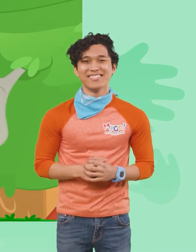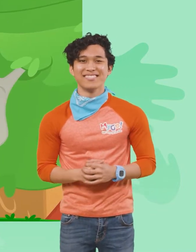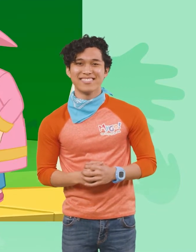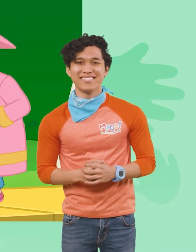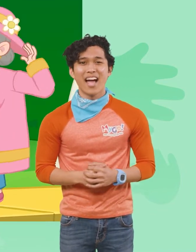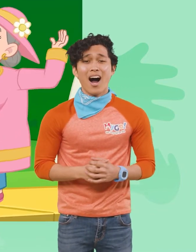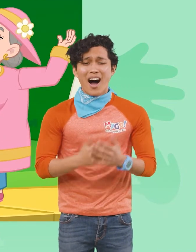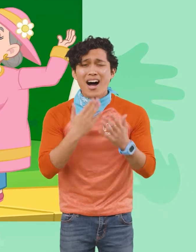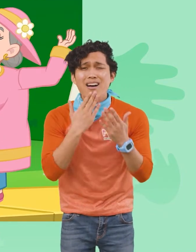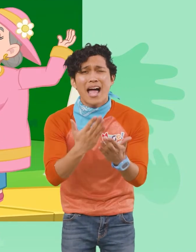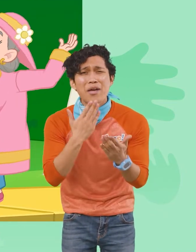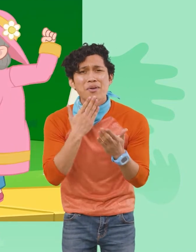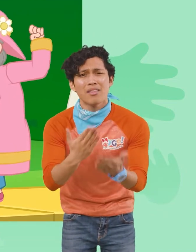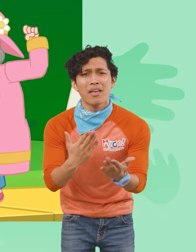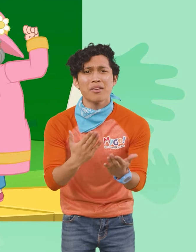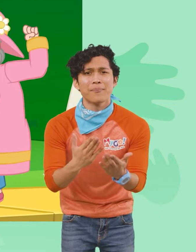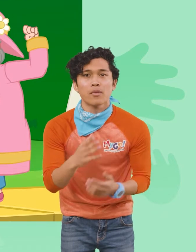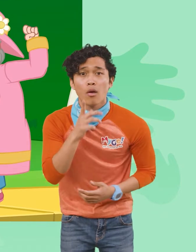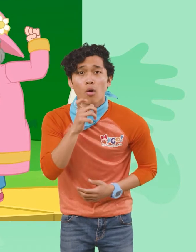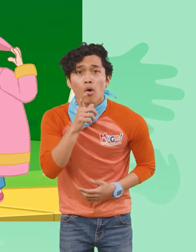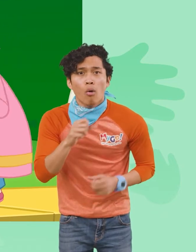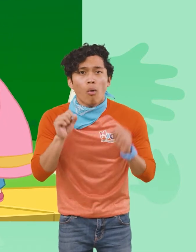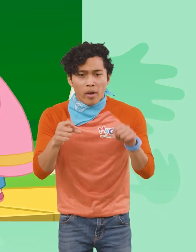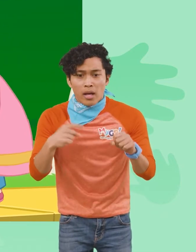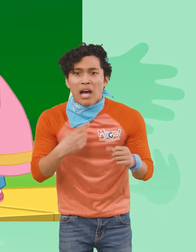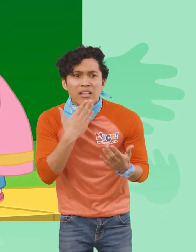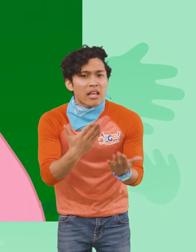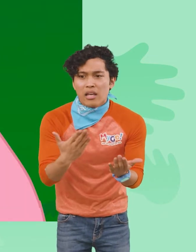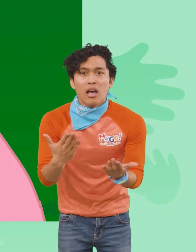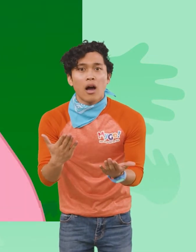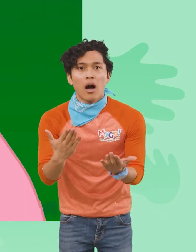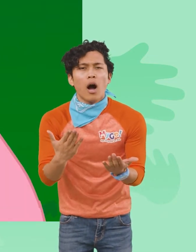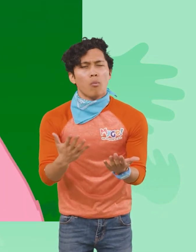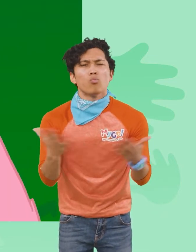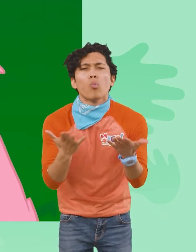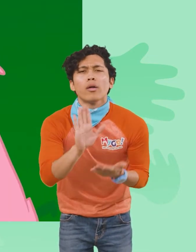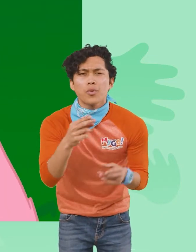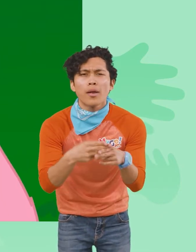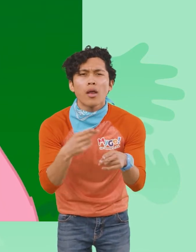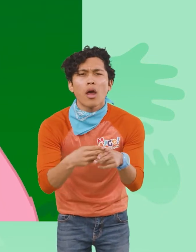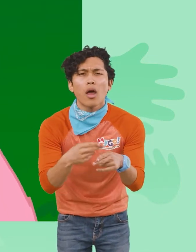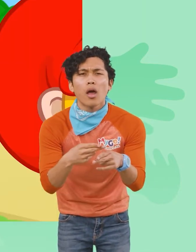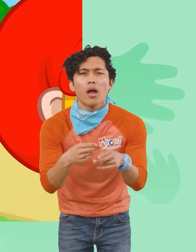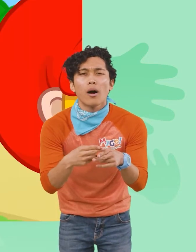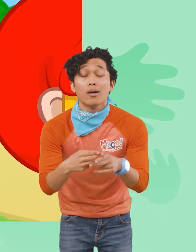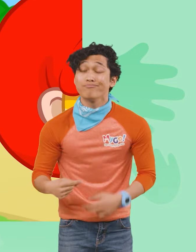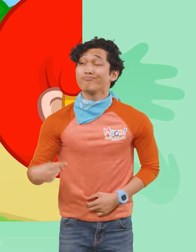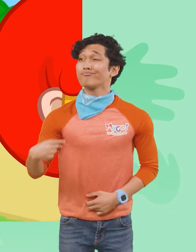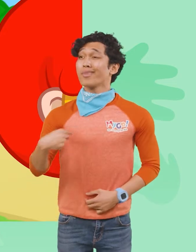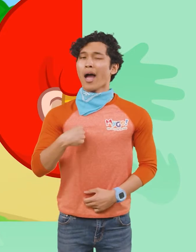Thank you very much, superheroes. Who can I thank for this? What are your names? Arm,